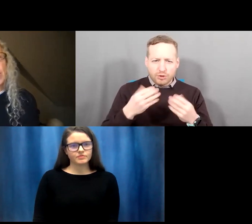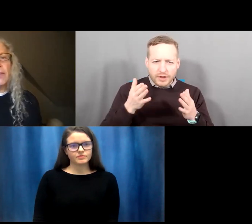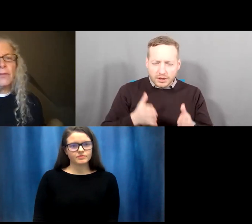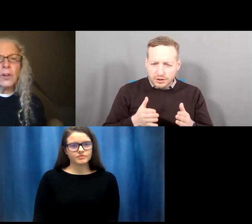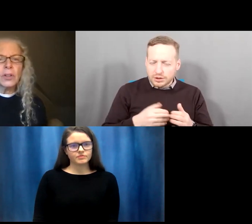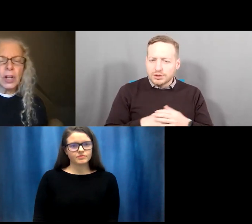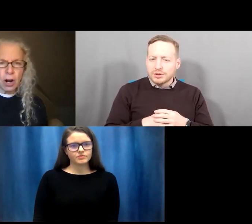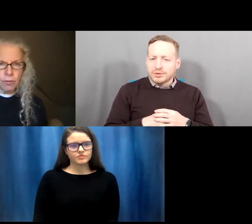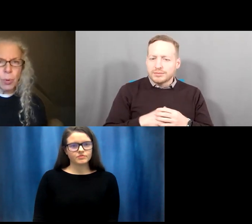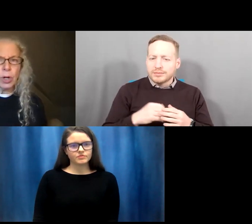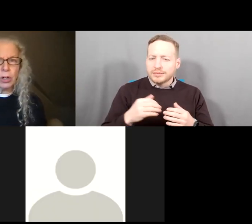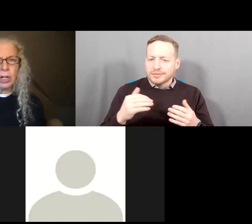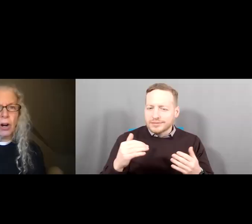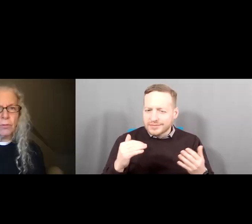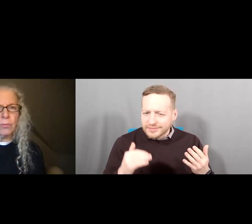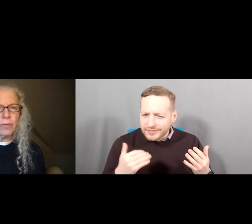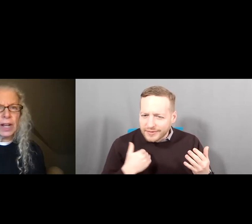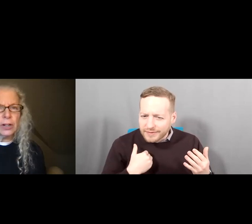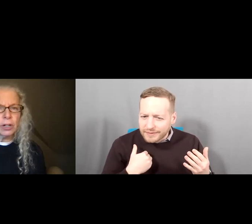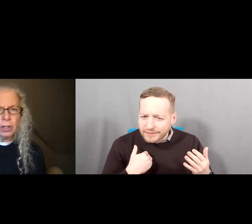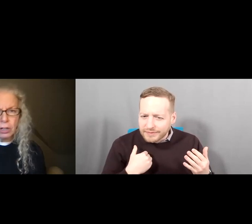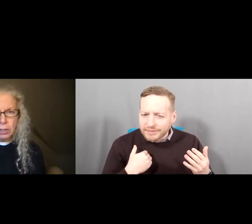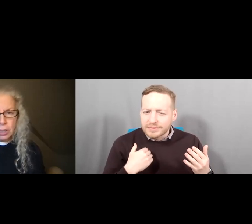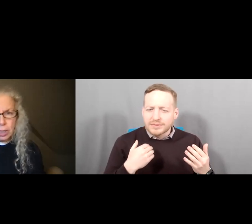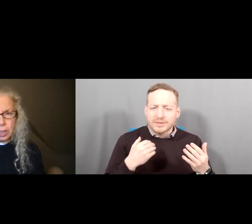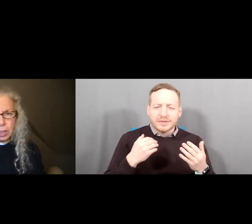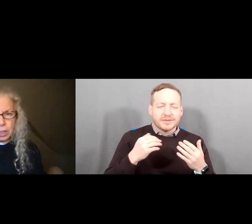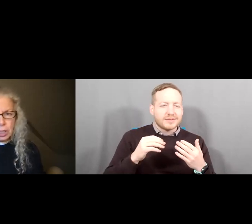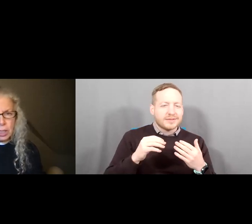And we have the CART provider.